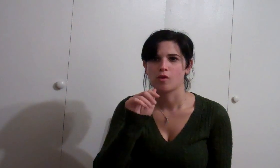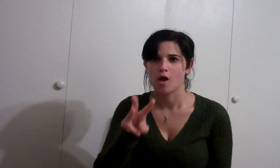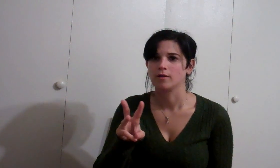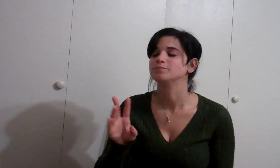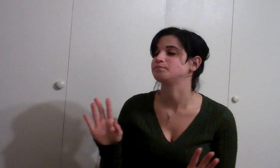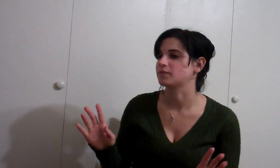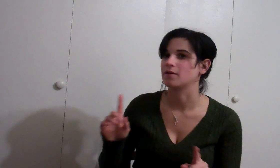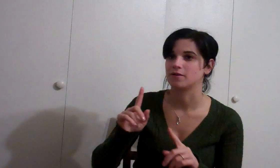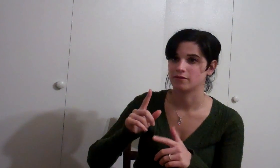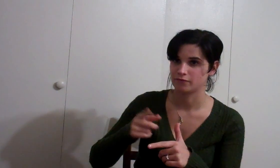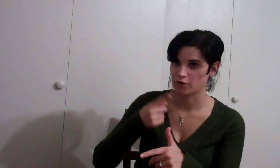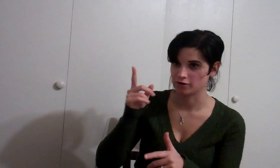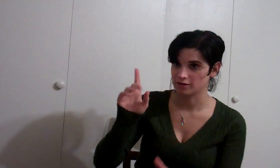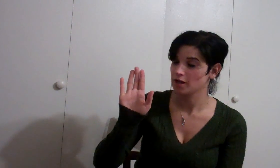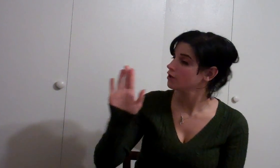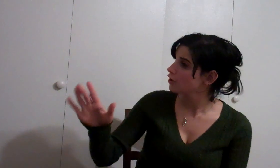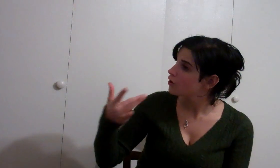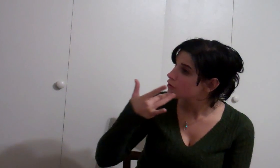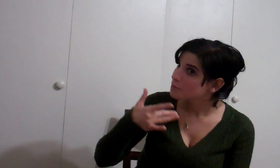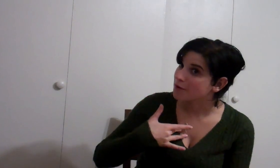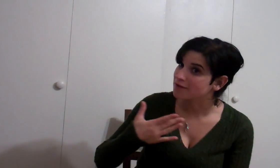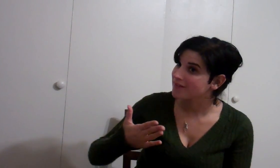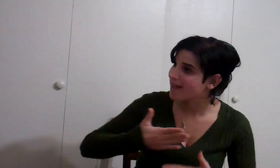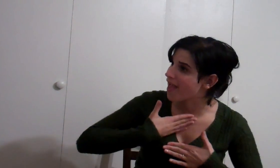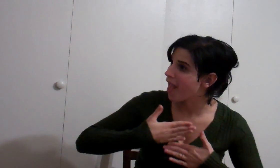your birthday, Marty. So, happy birthday.